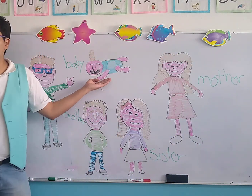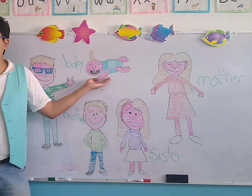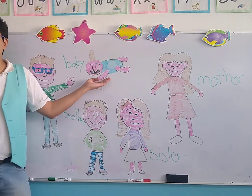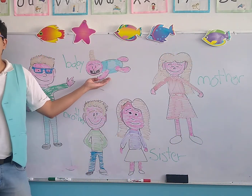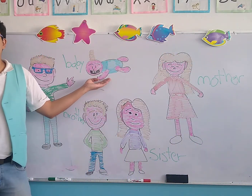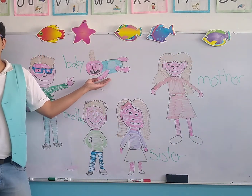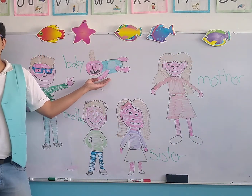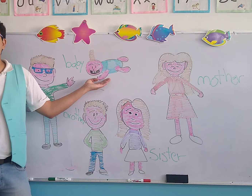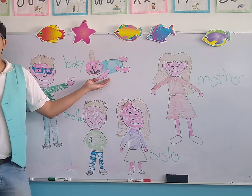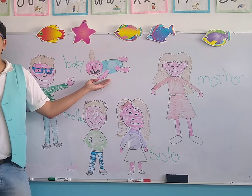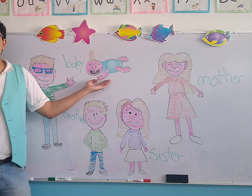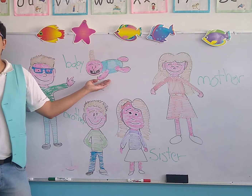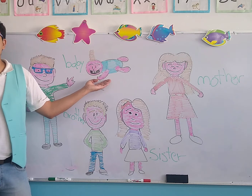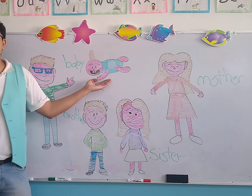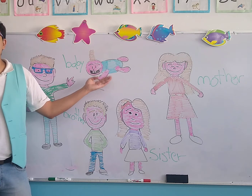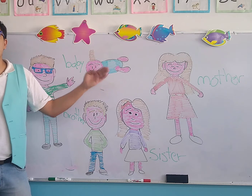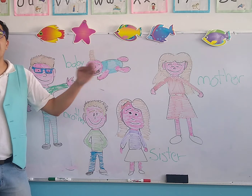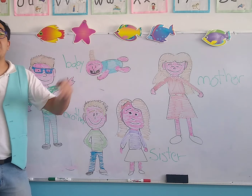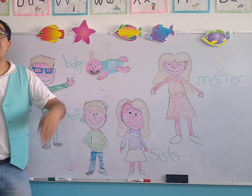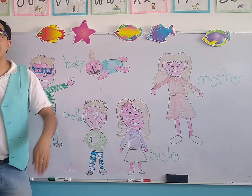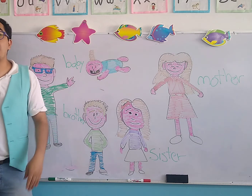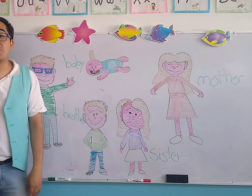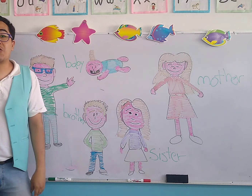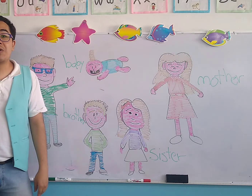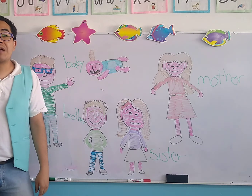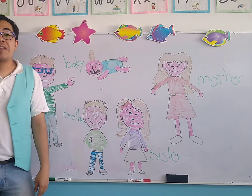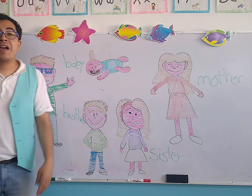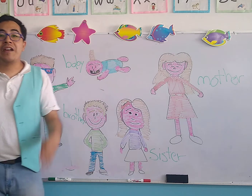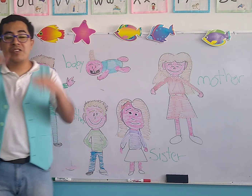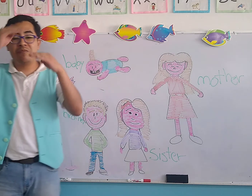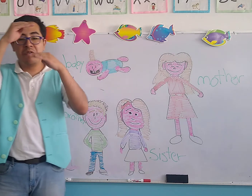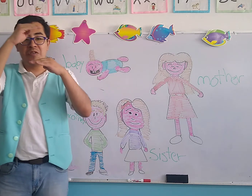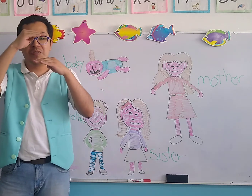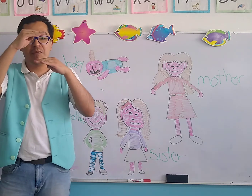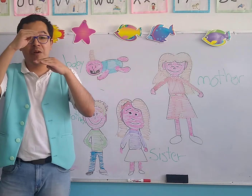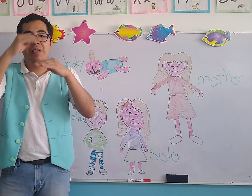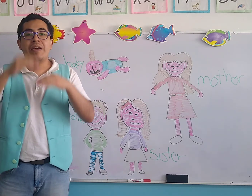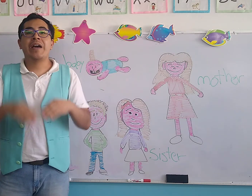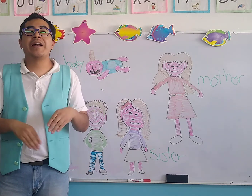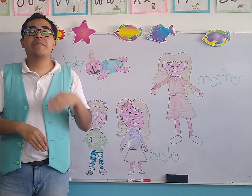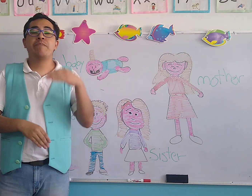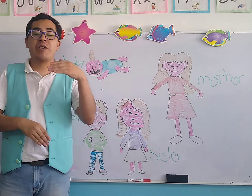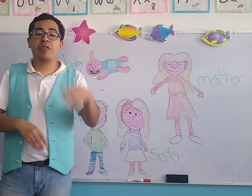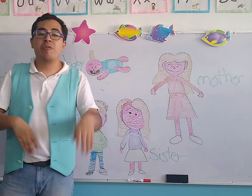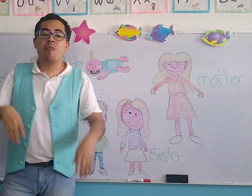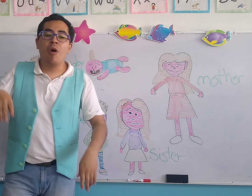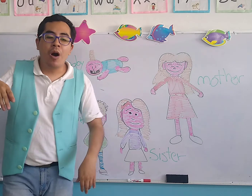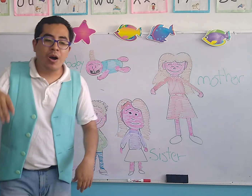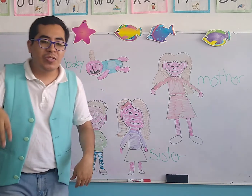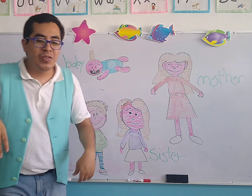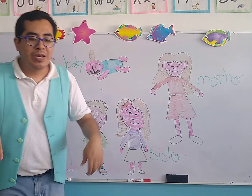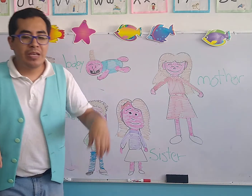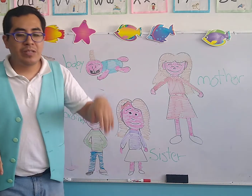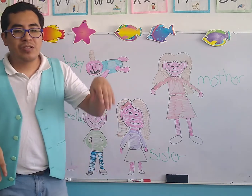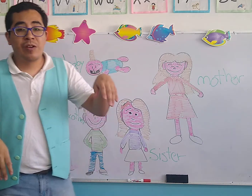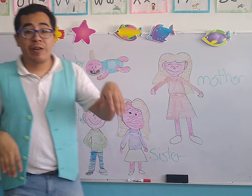baby. Now remember, the baby is a person that is very small and it barely walks. It's starting